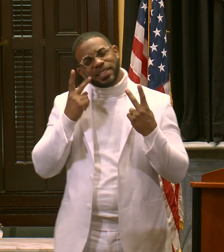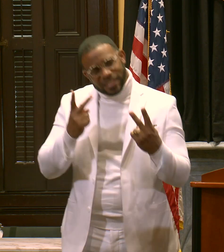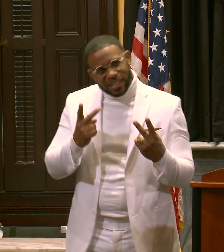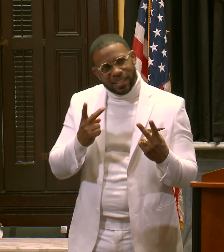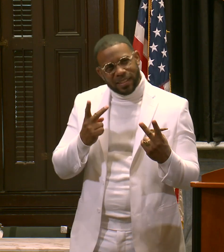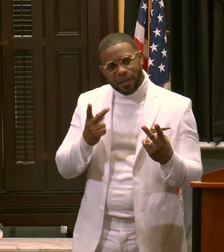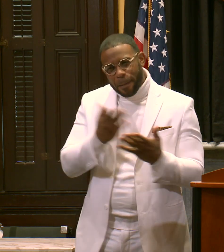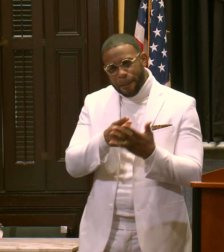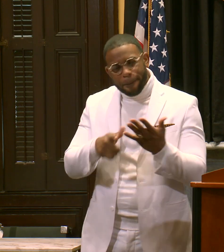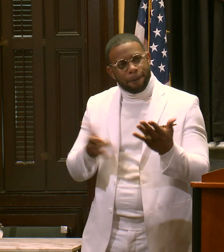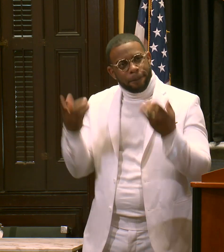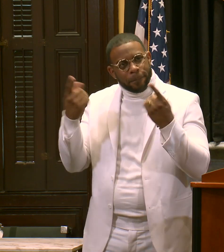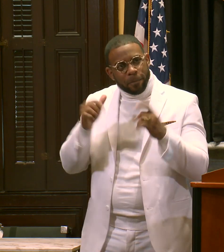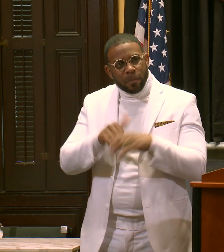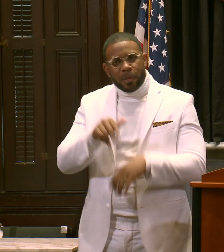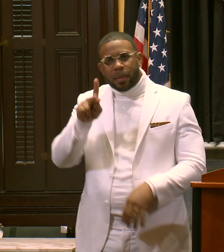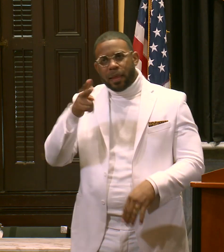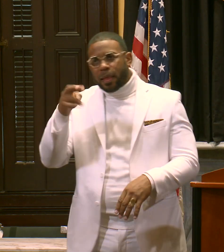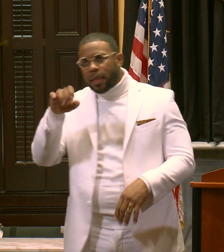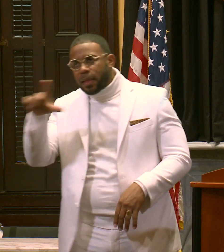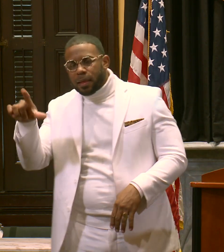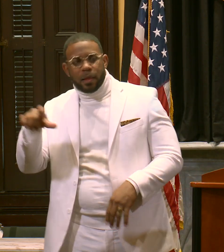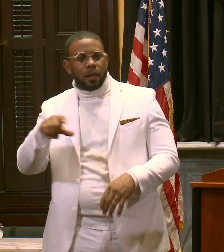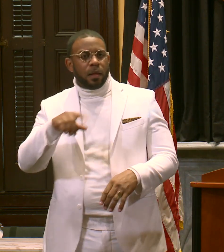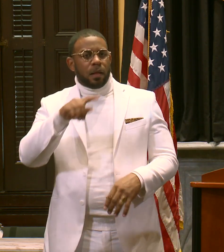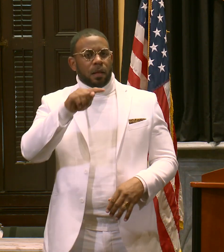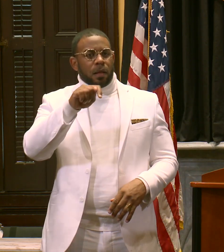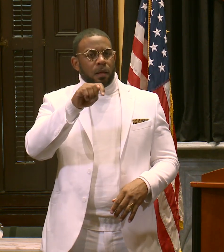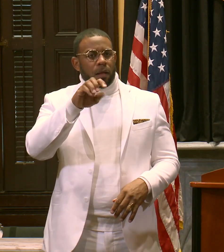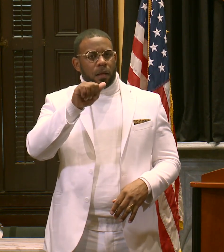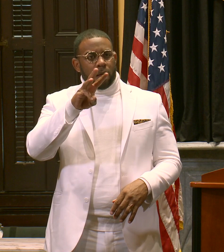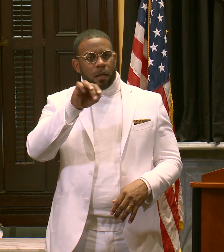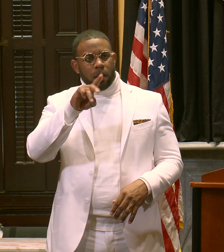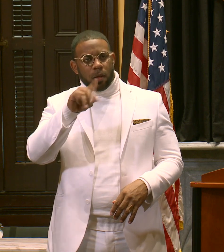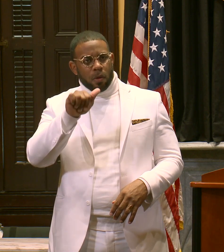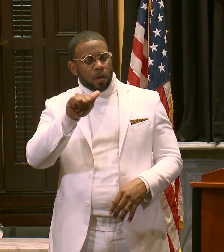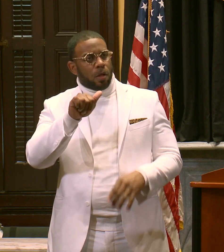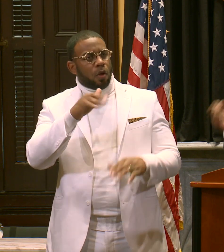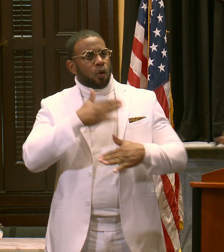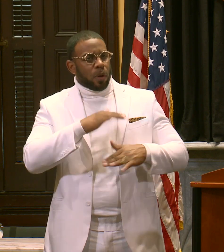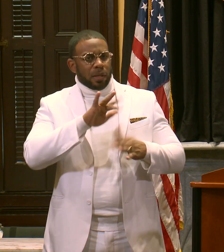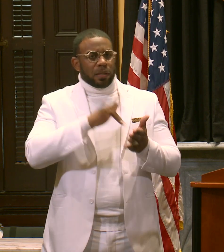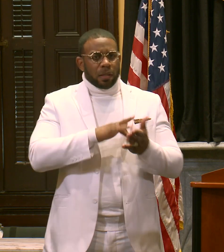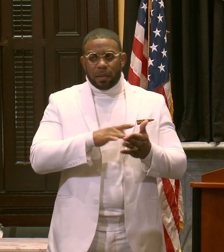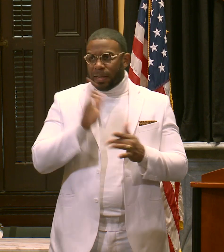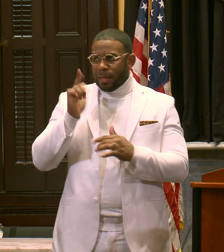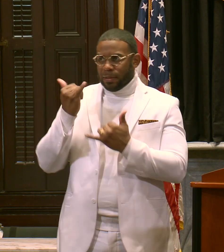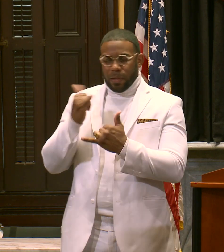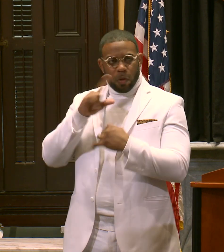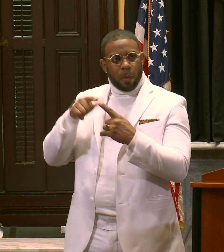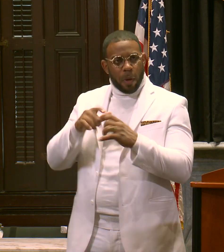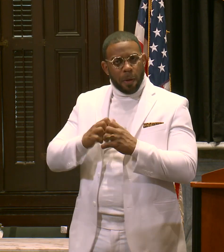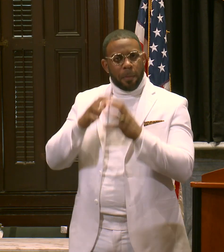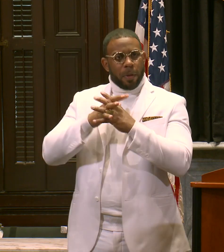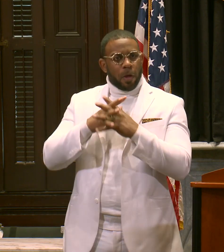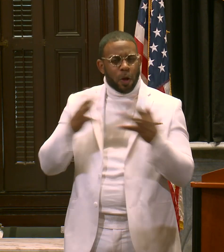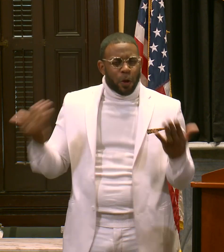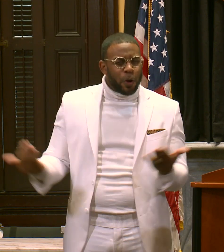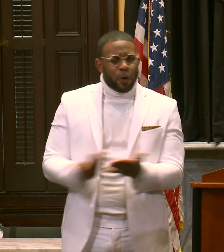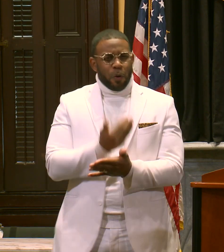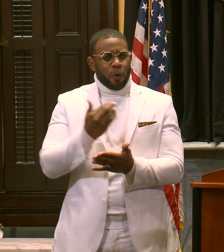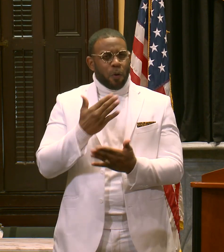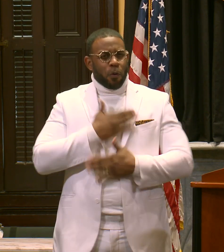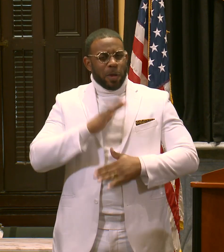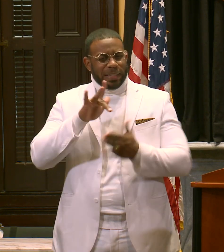see the things that happen in Cahill, when you see Tawanda Rec Center reopen, when you see Boat Check, later today we're going to be talking about building a brand new